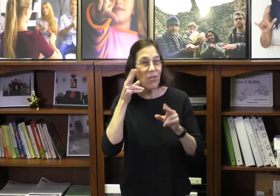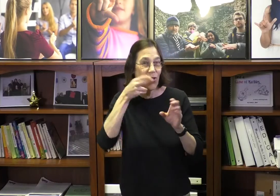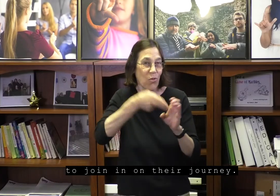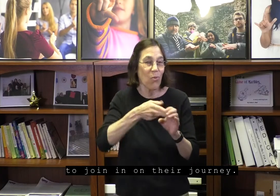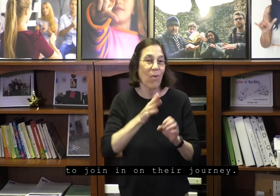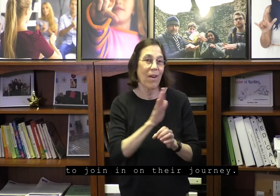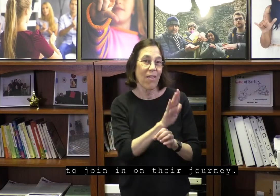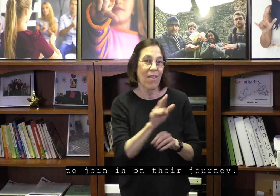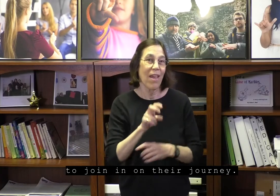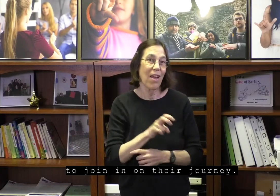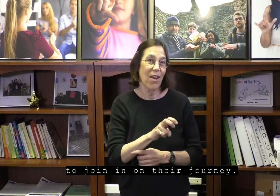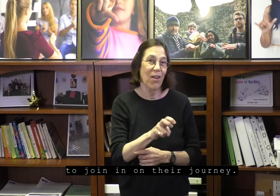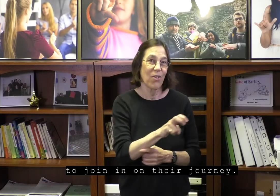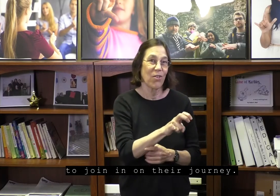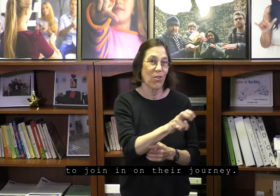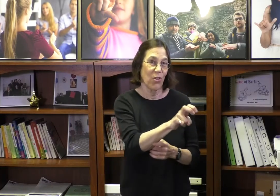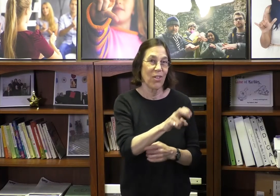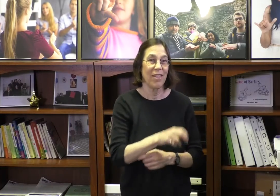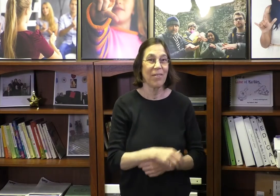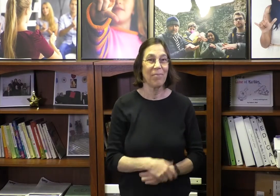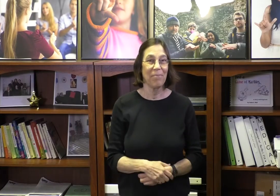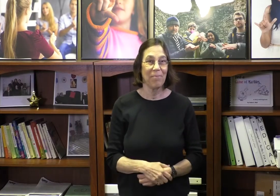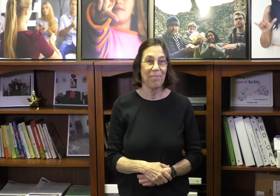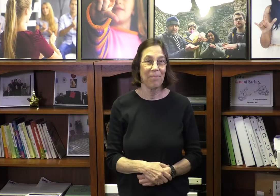I feel like it's a privilege to join in on their journey.